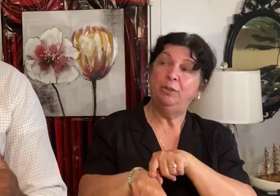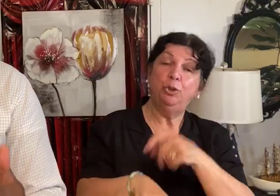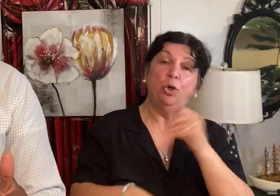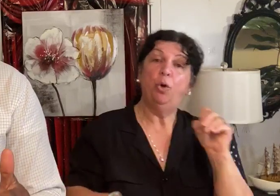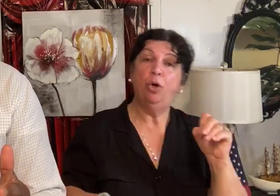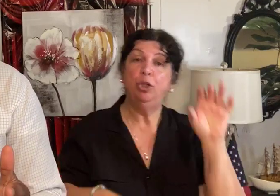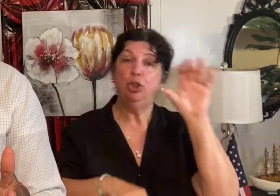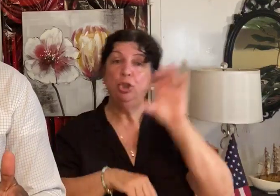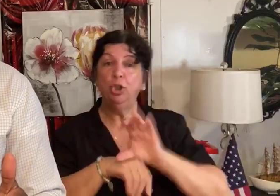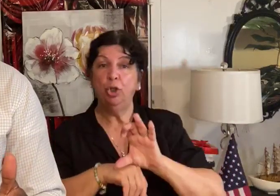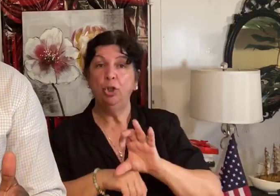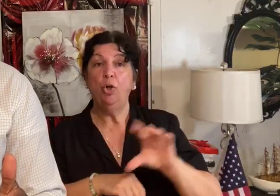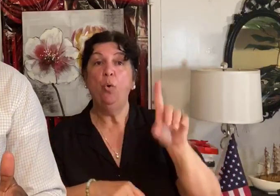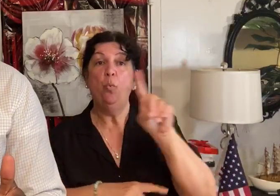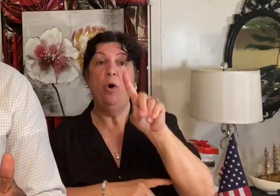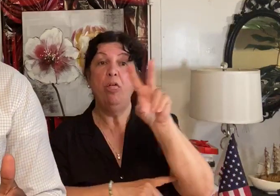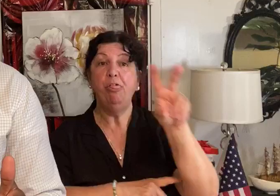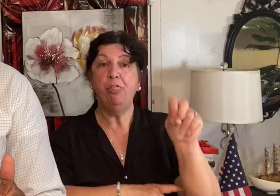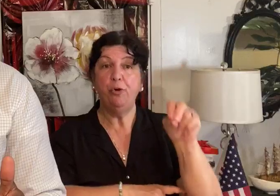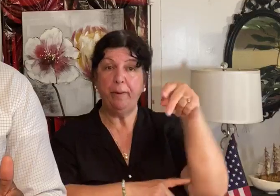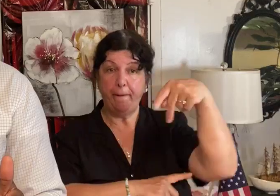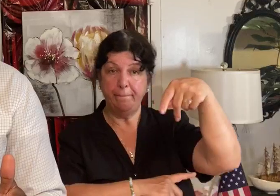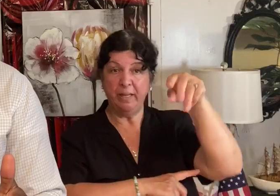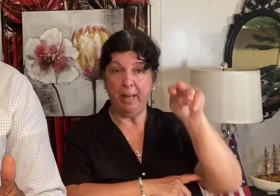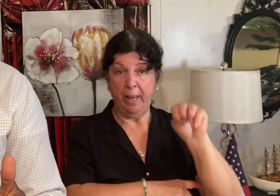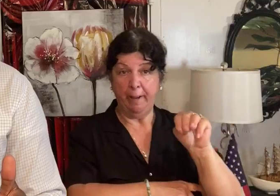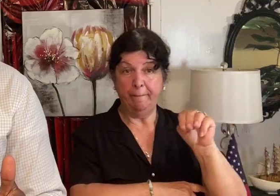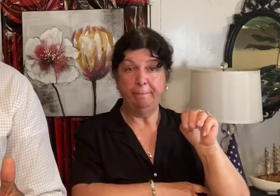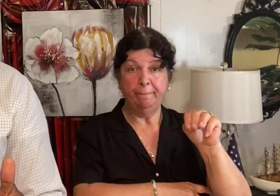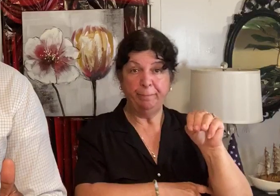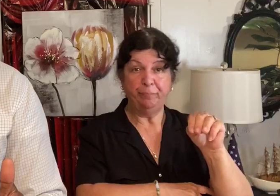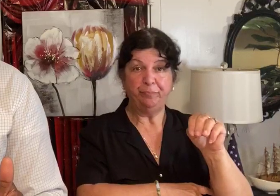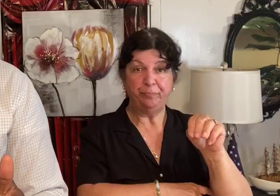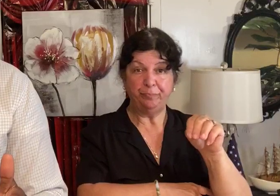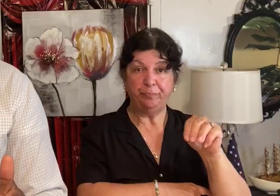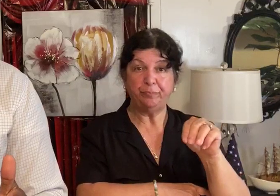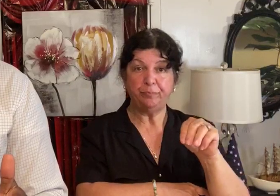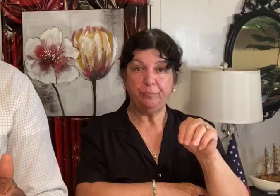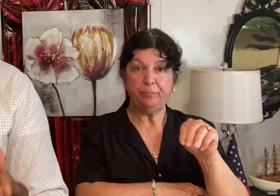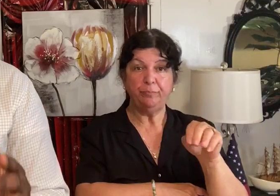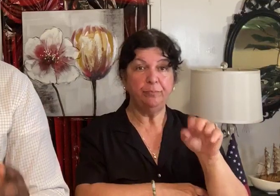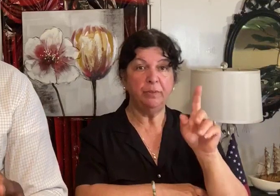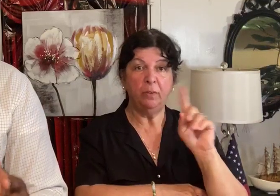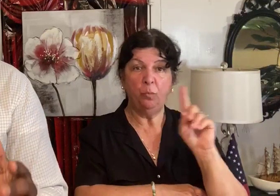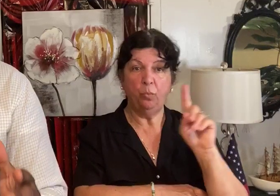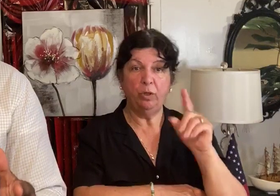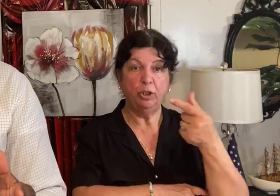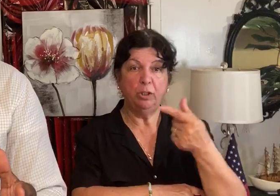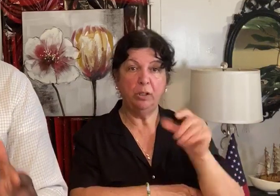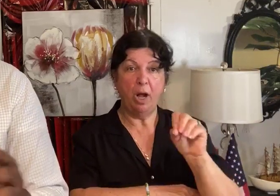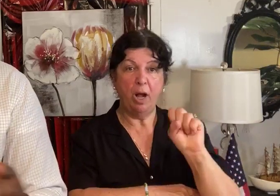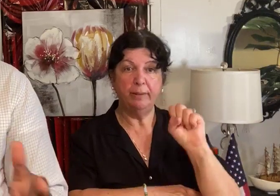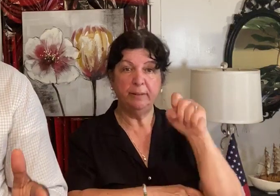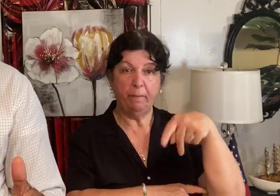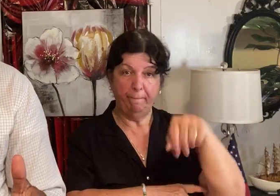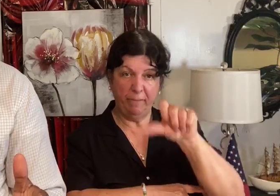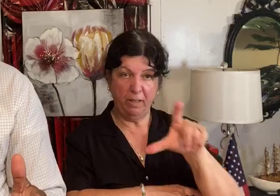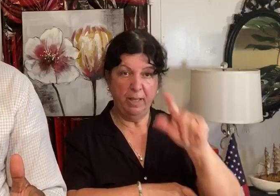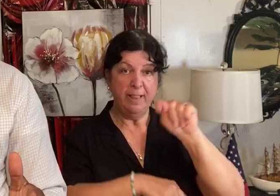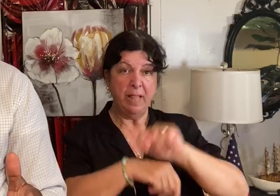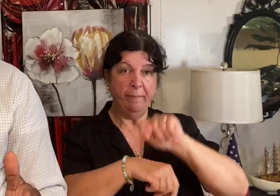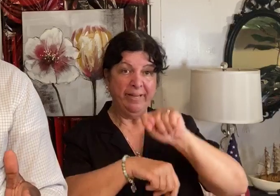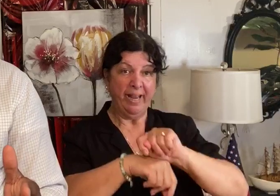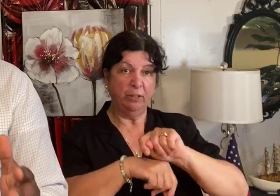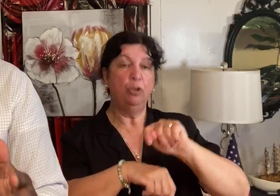so church is at 1:30 p.m. 1:30 p.m. It's at the Gospel Tabernacle Church